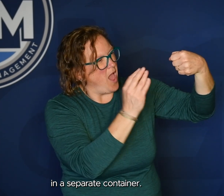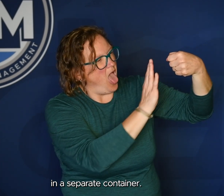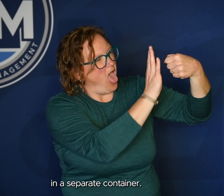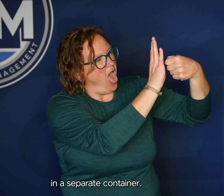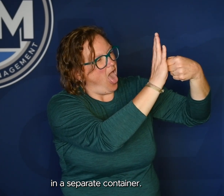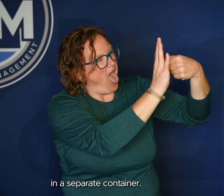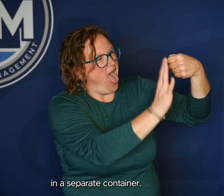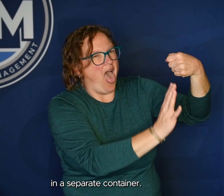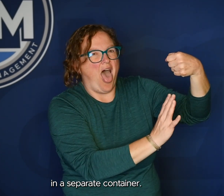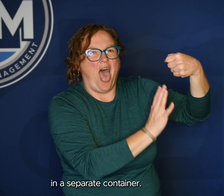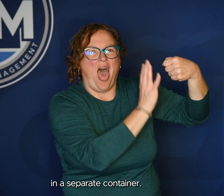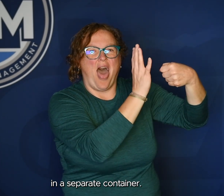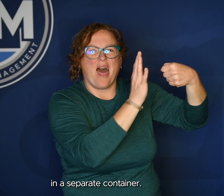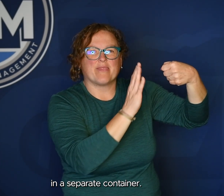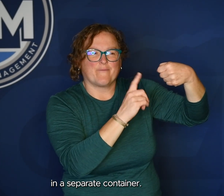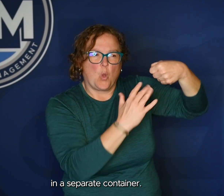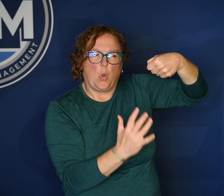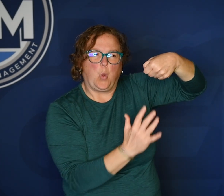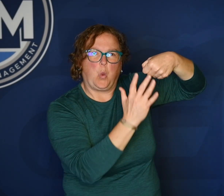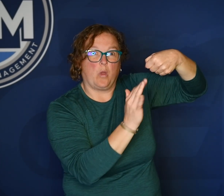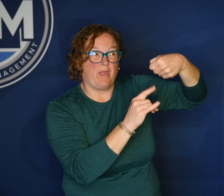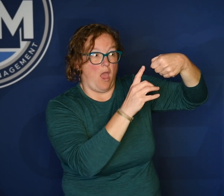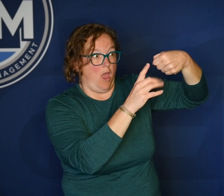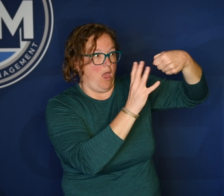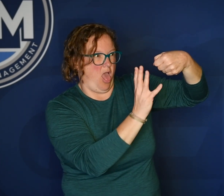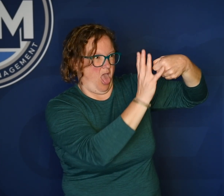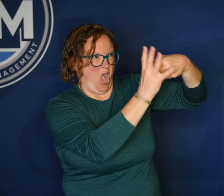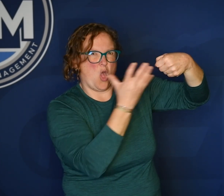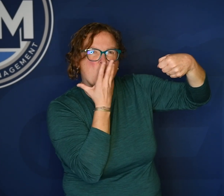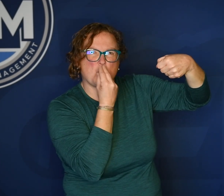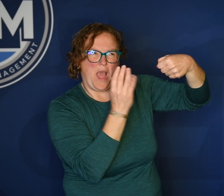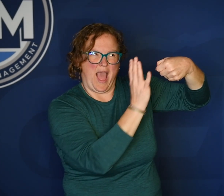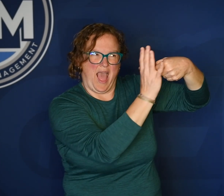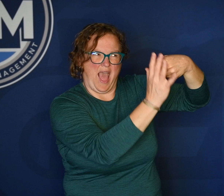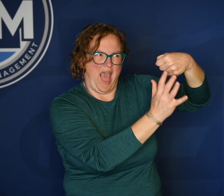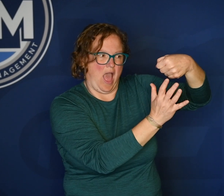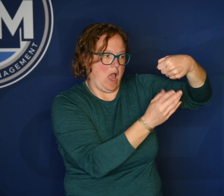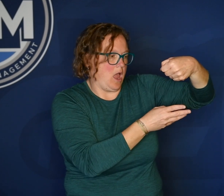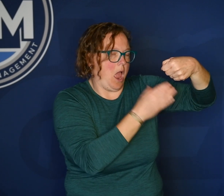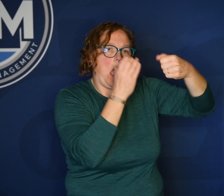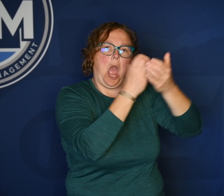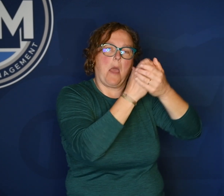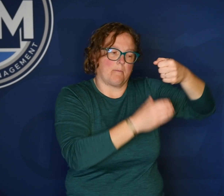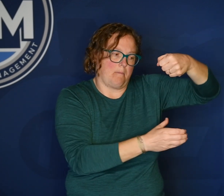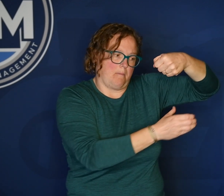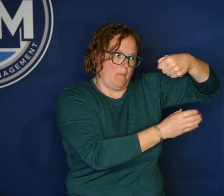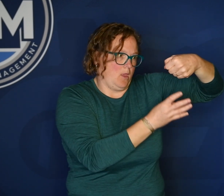separate container.